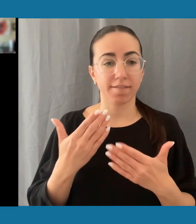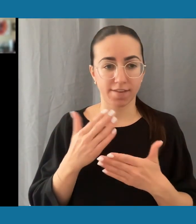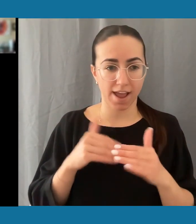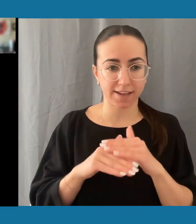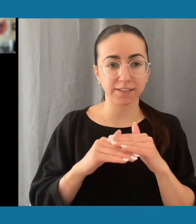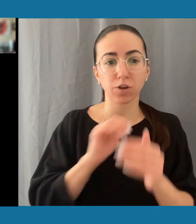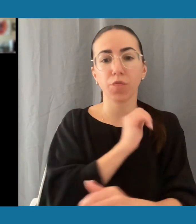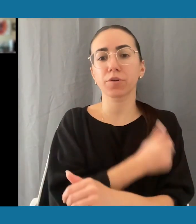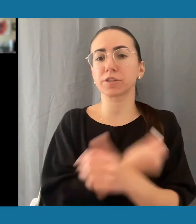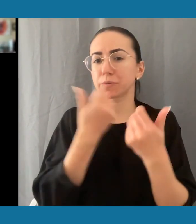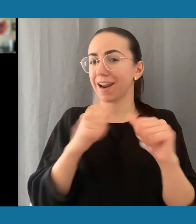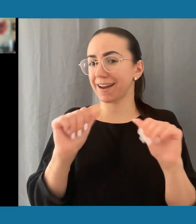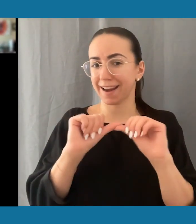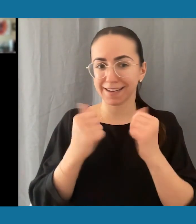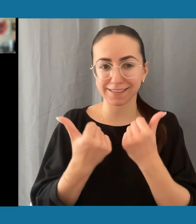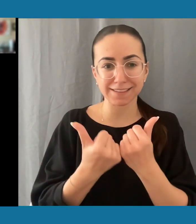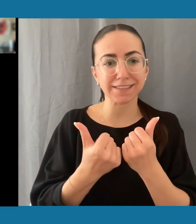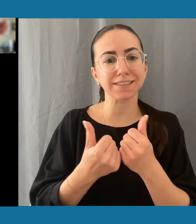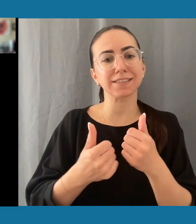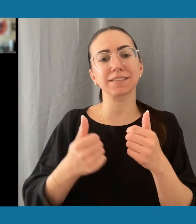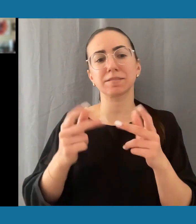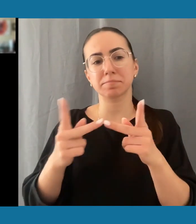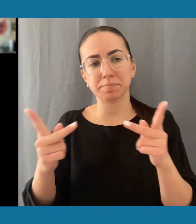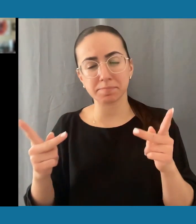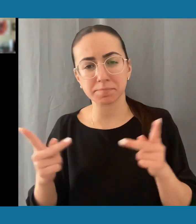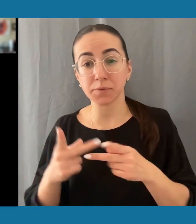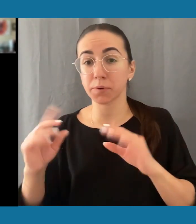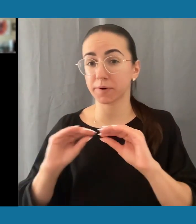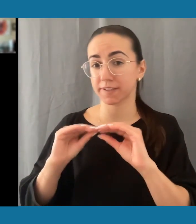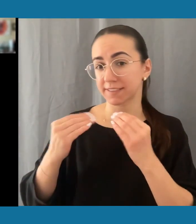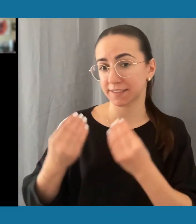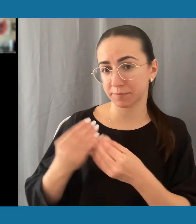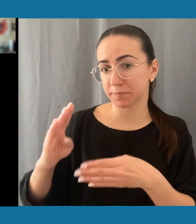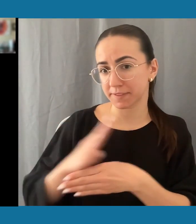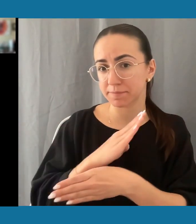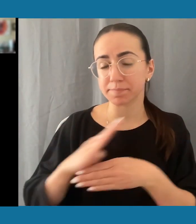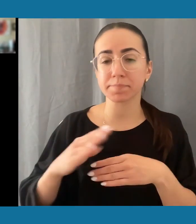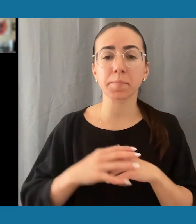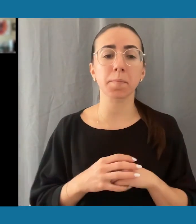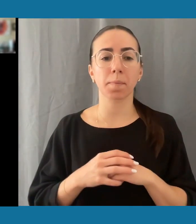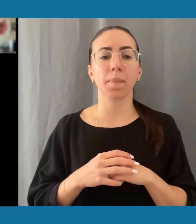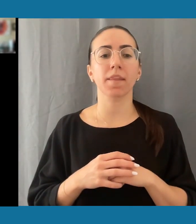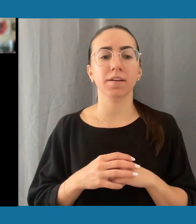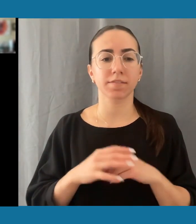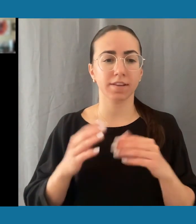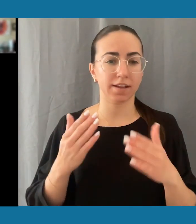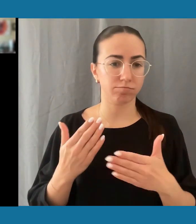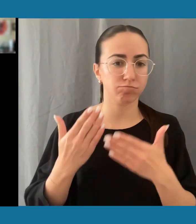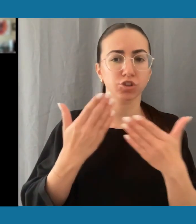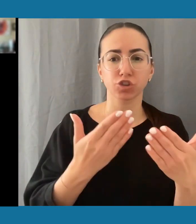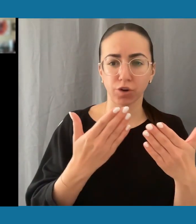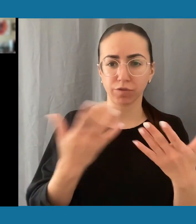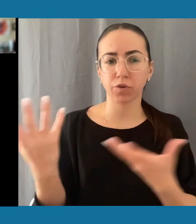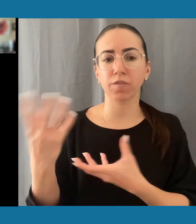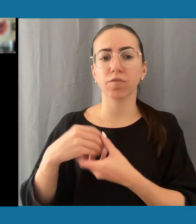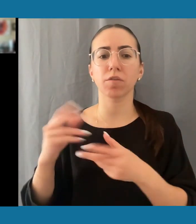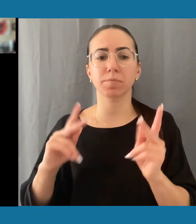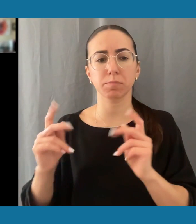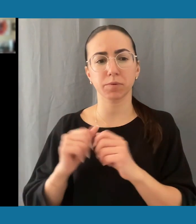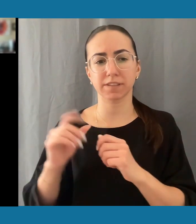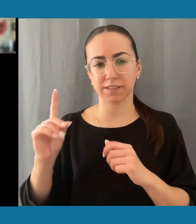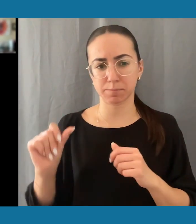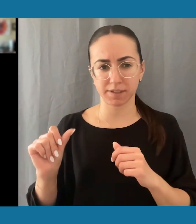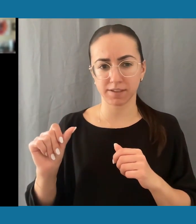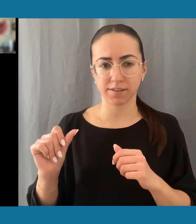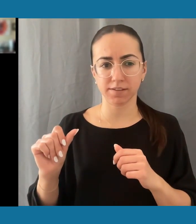any agency, institution, and organization that serves or involves people with disabilities.